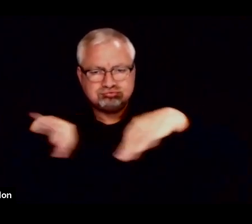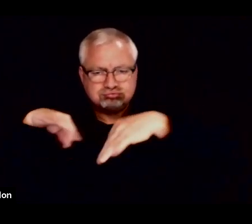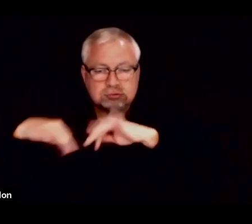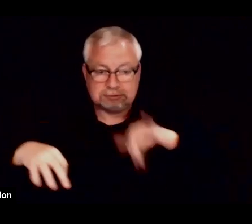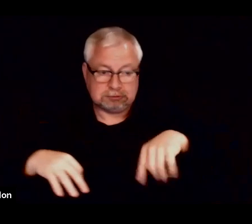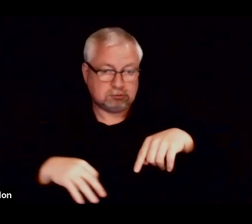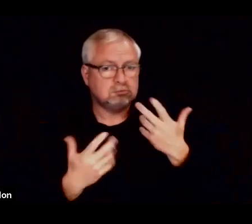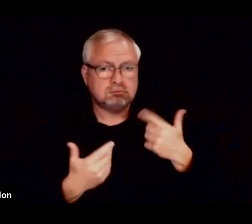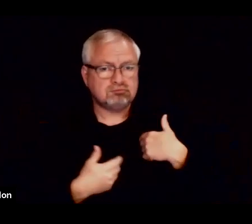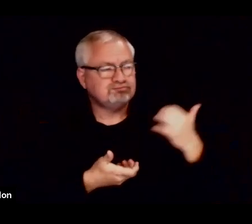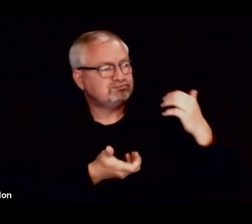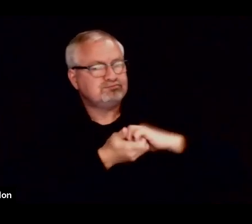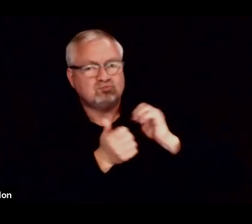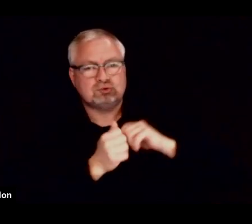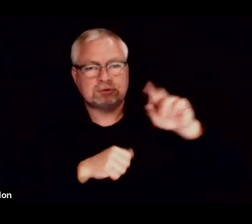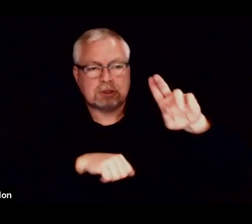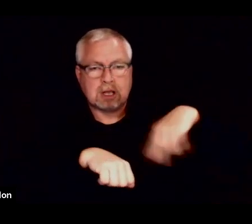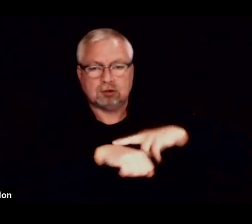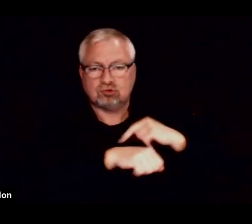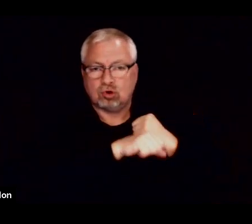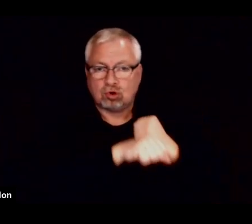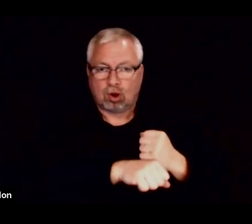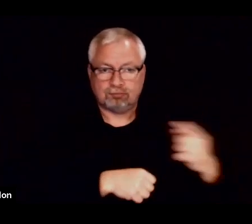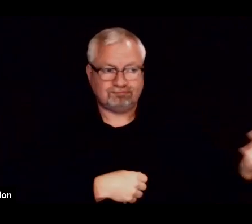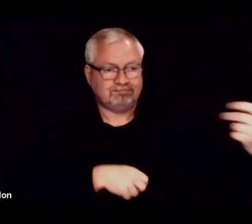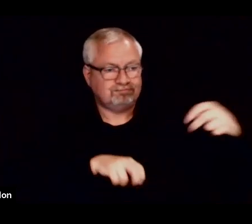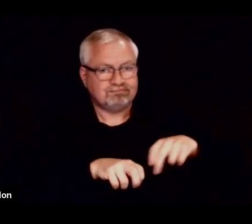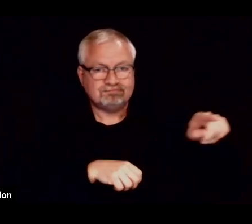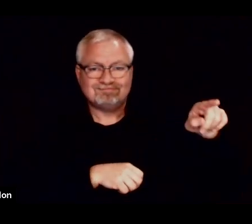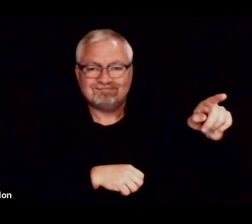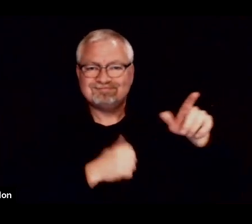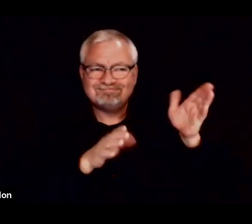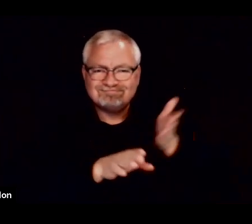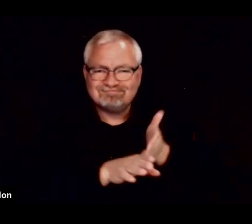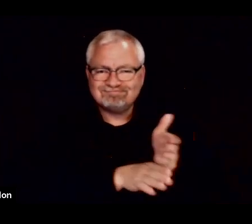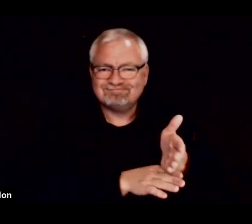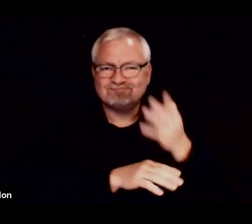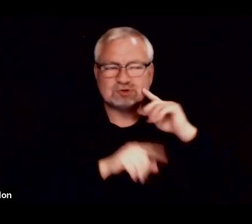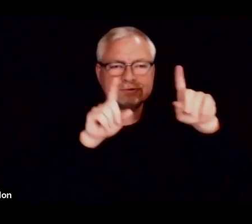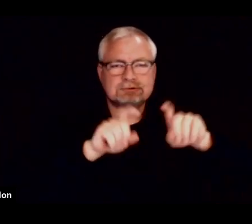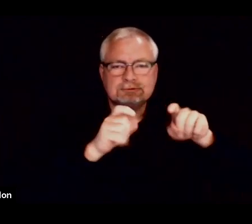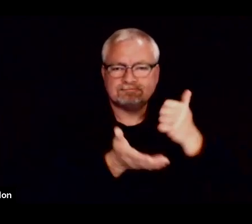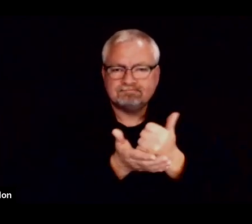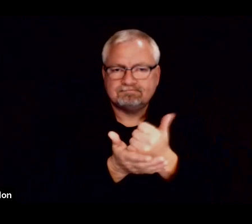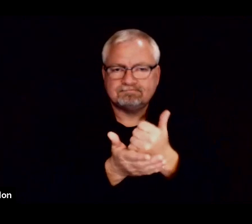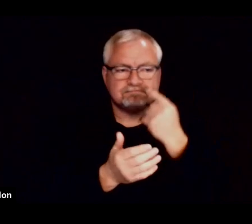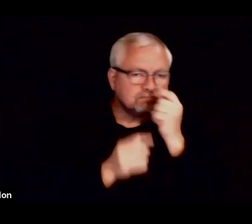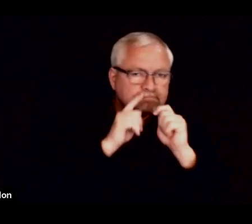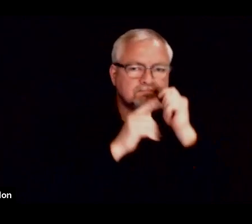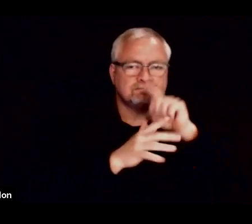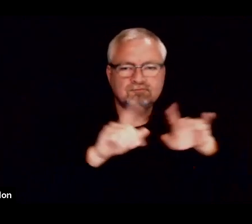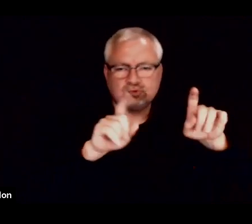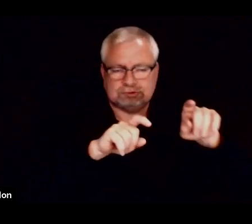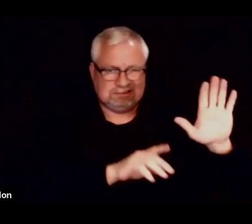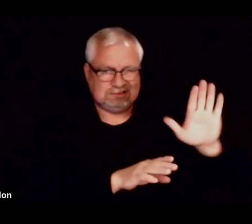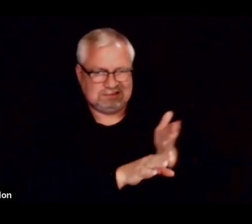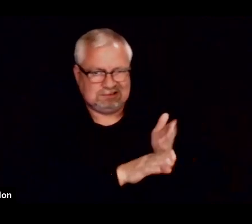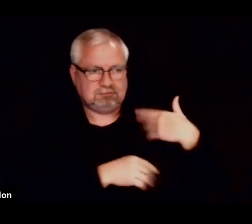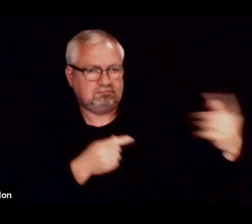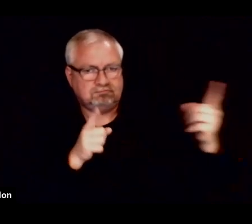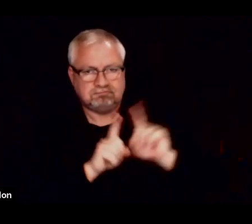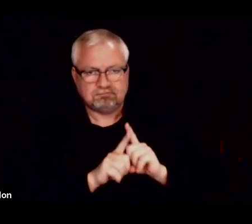enlist their assistance to do some of this testing. Guard teams that have been trained have the capacity to help us test up to